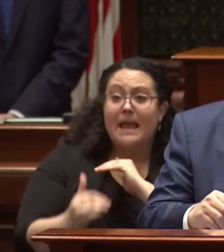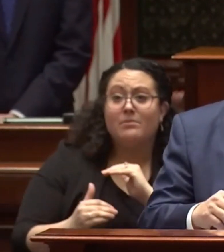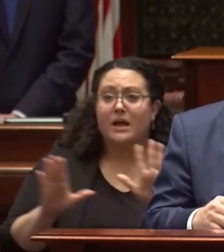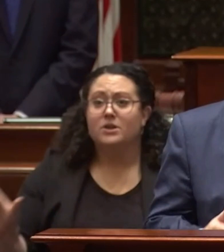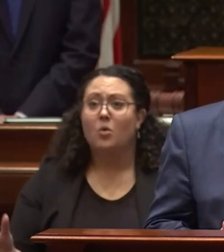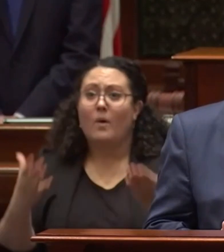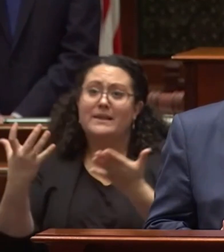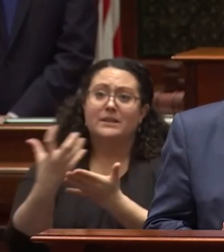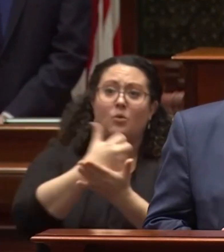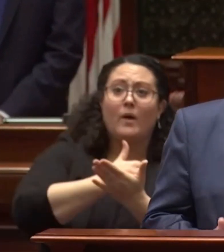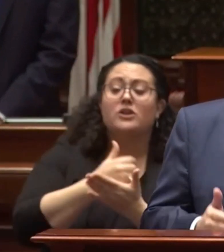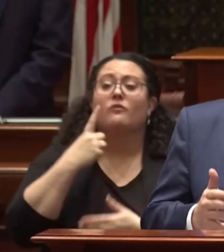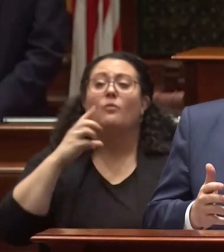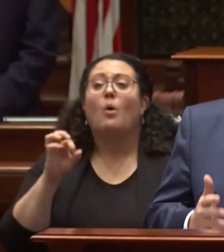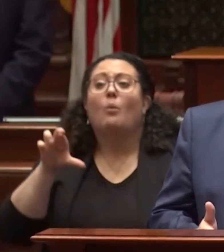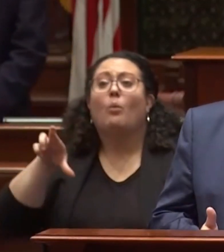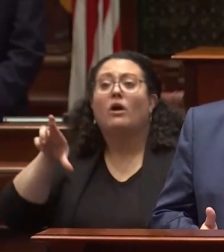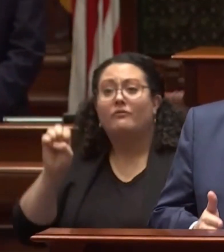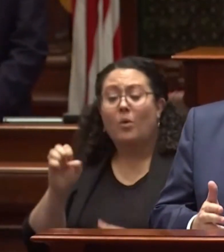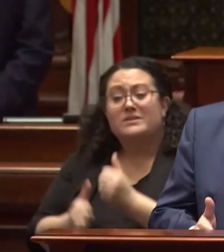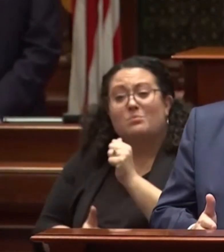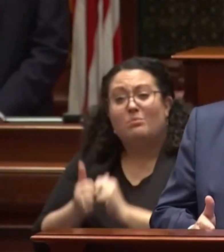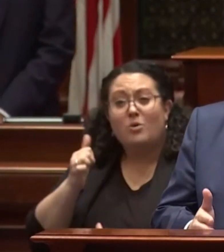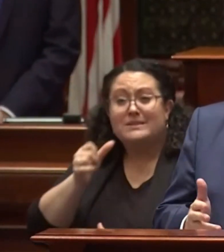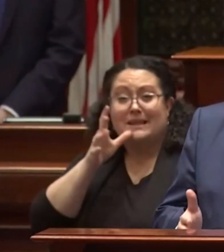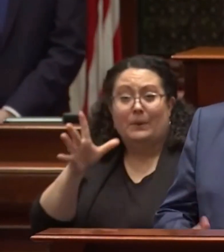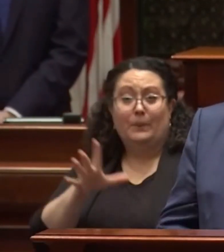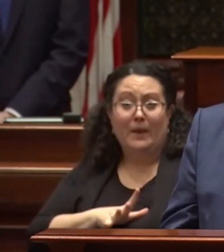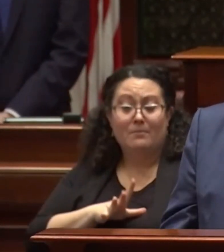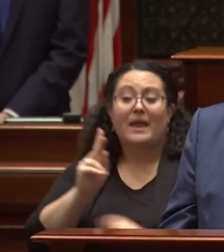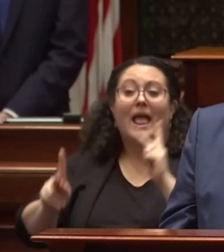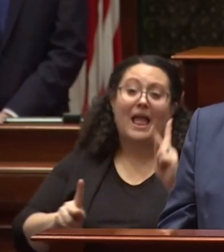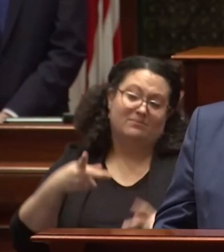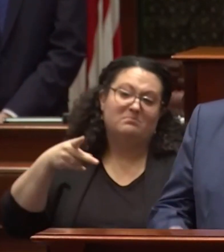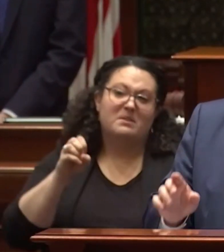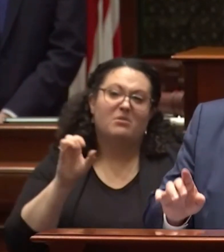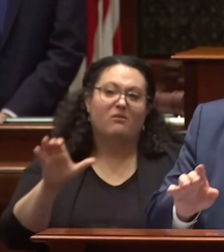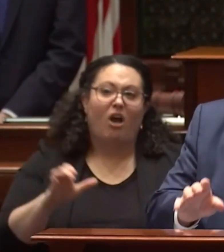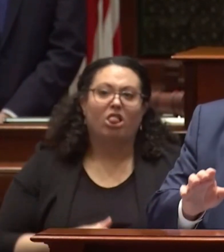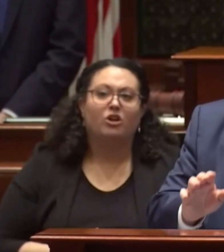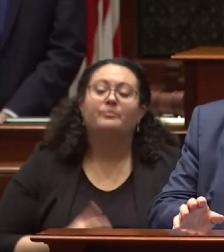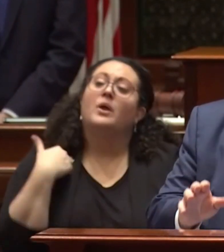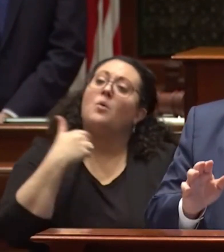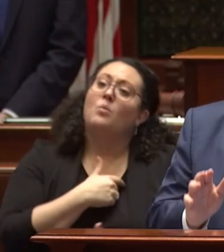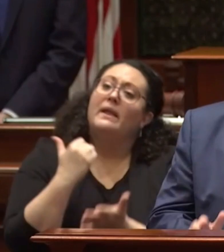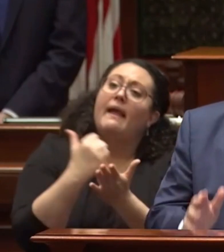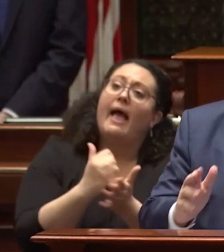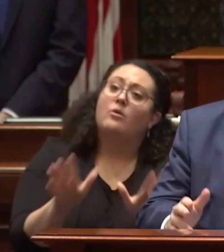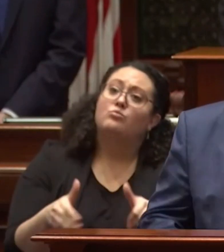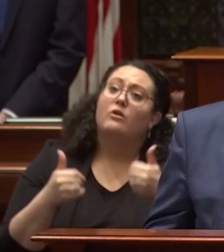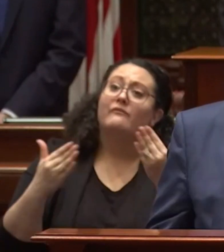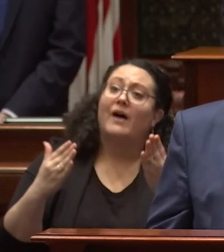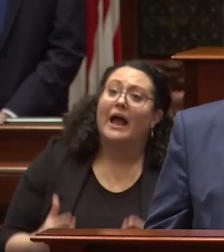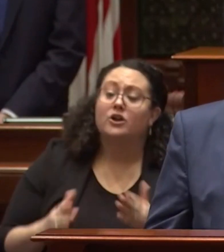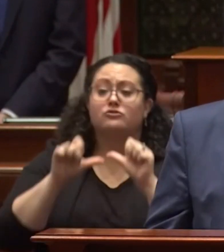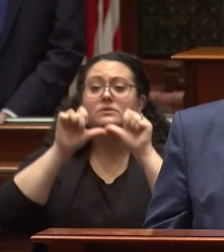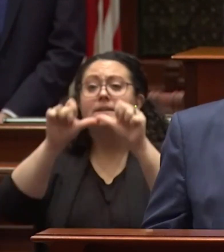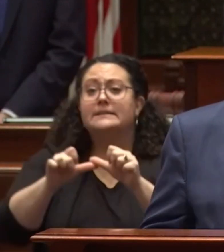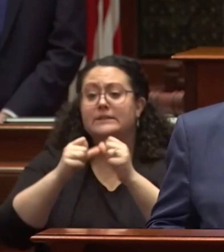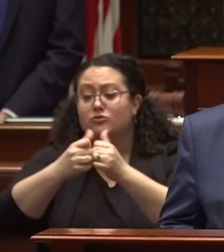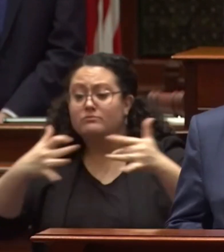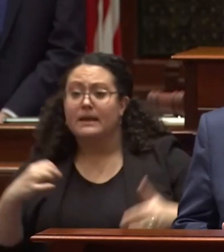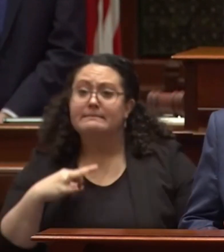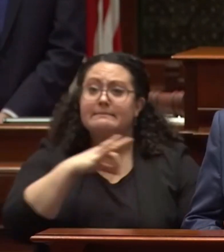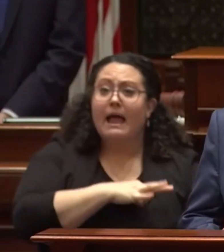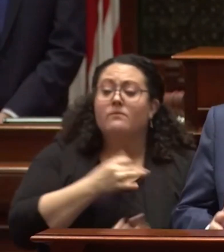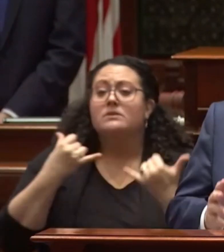raising wages for a workforce that is primarily women and people of color. That helps providers maintain and grow staffing